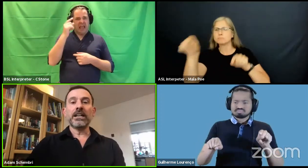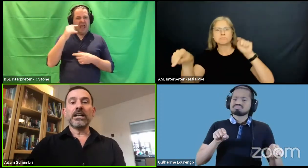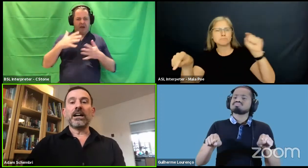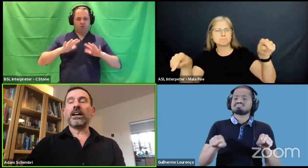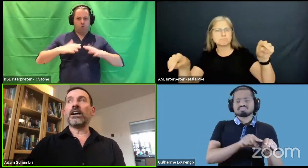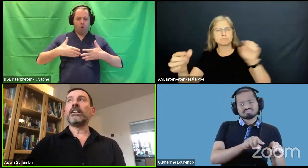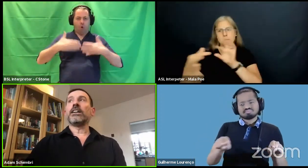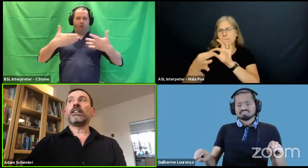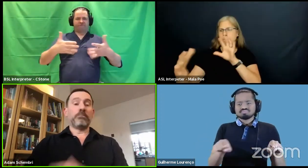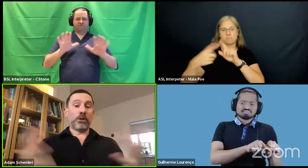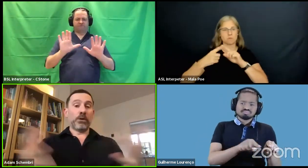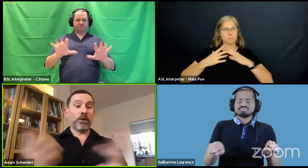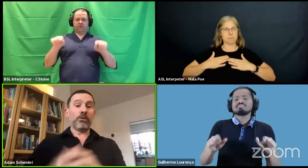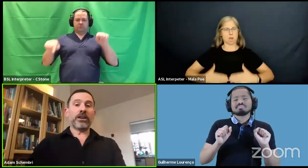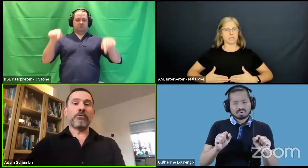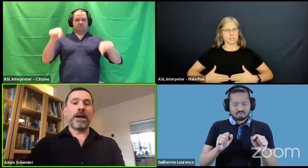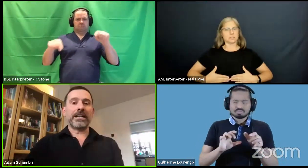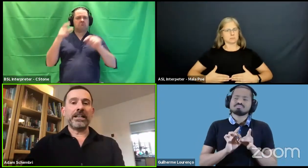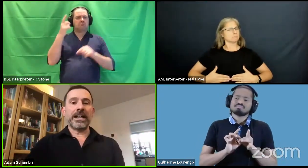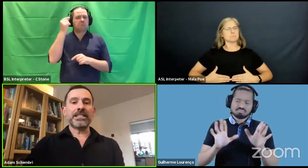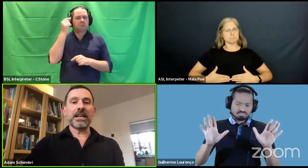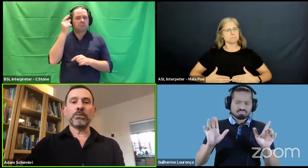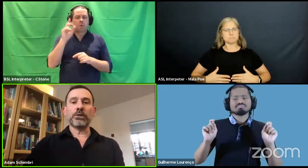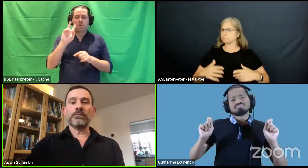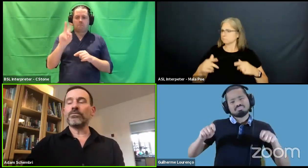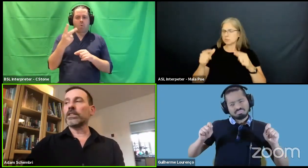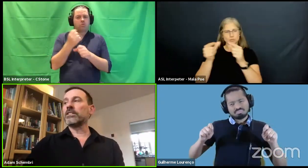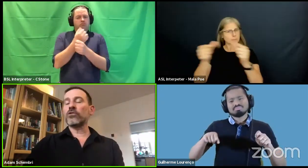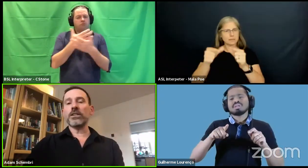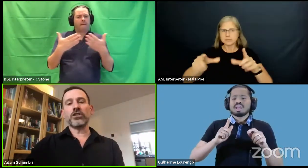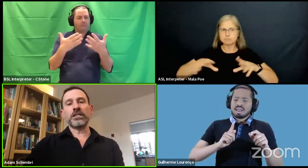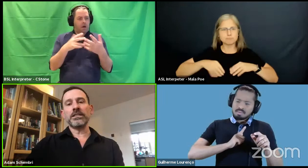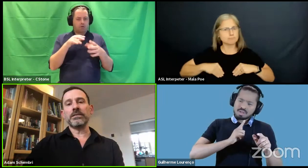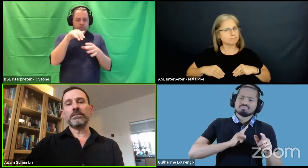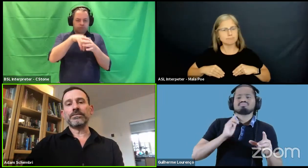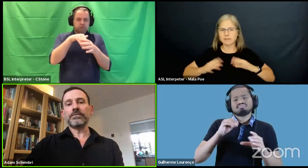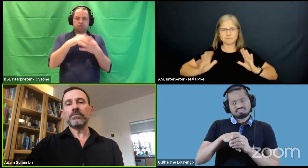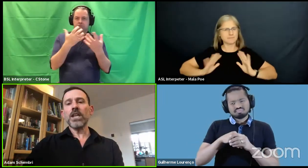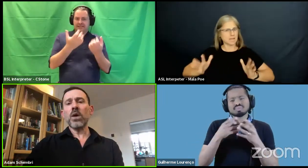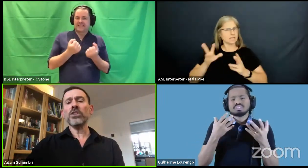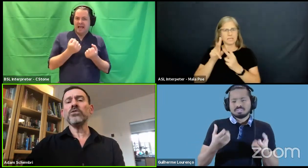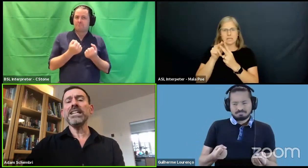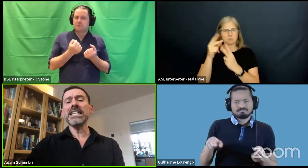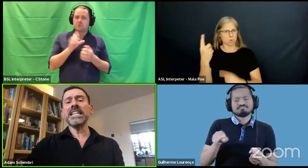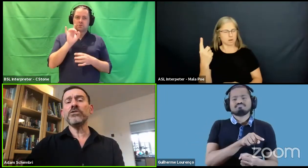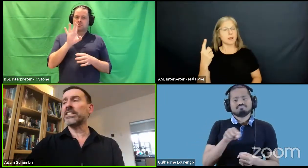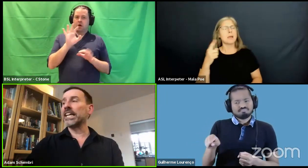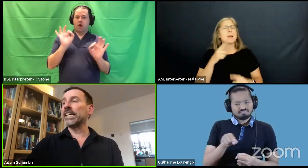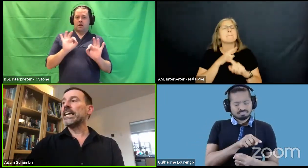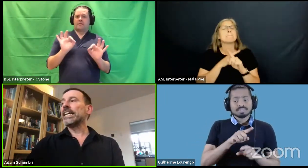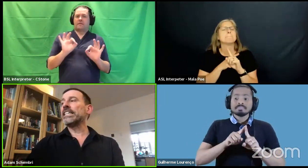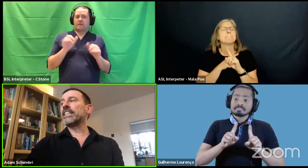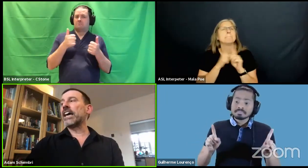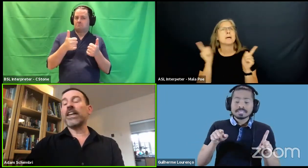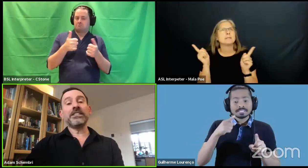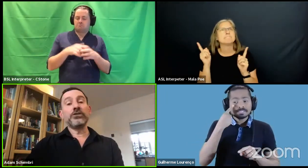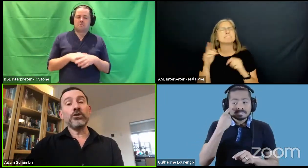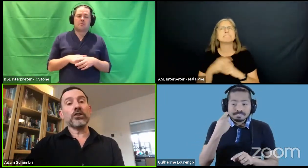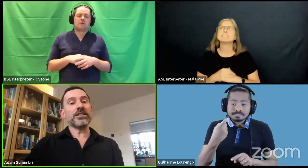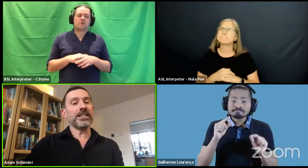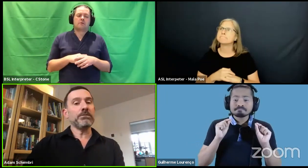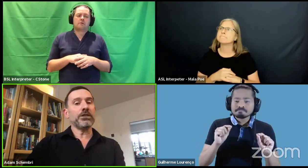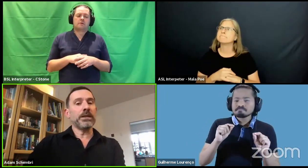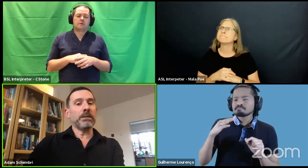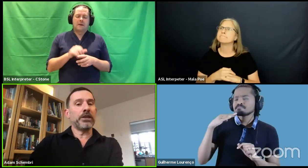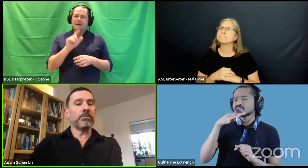body, but both are grammatically acceptable constructions. What's really interesting is that they do